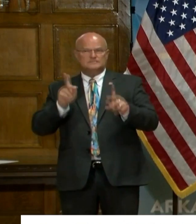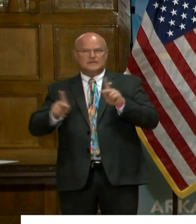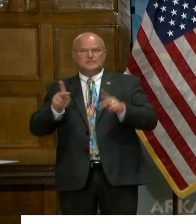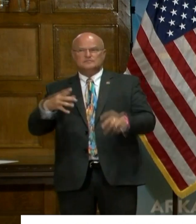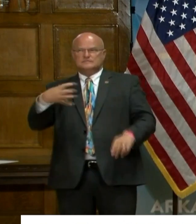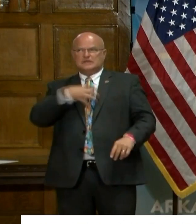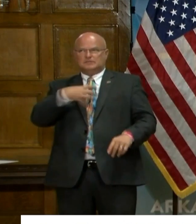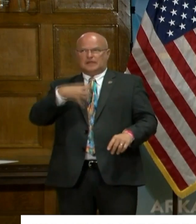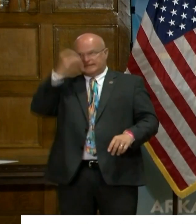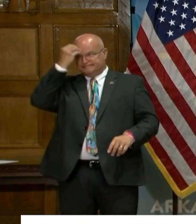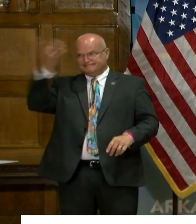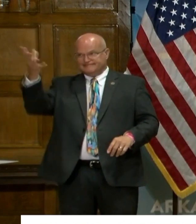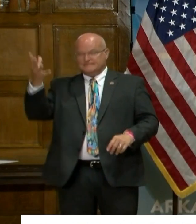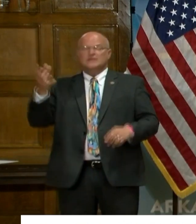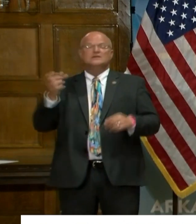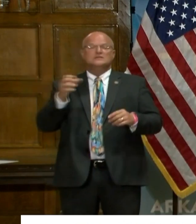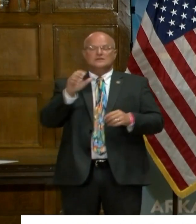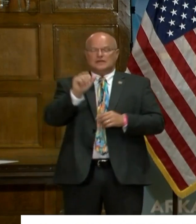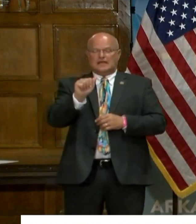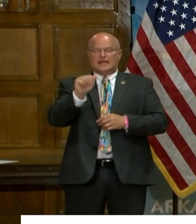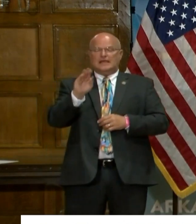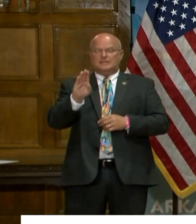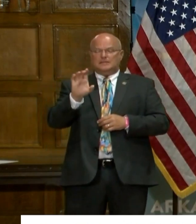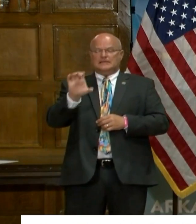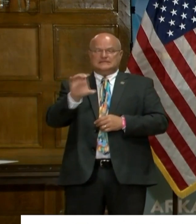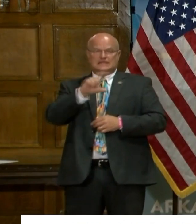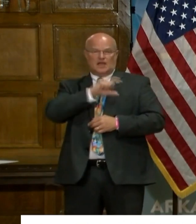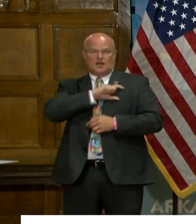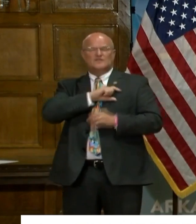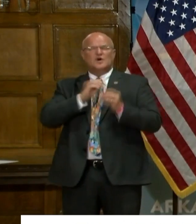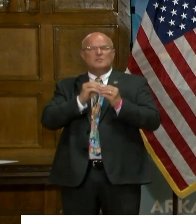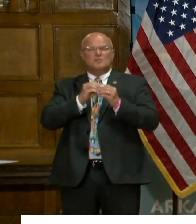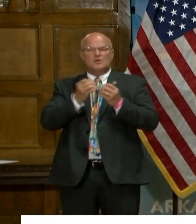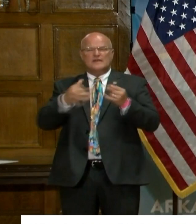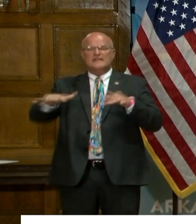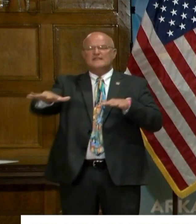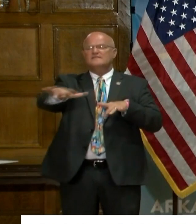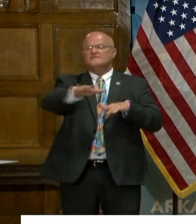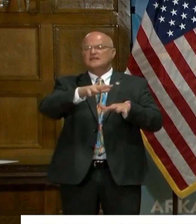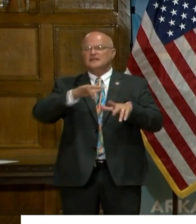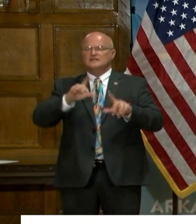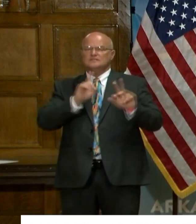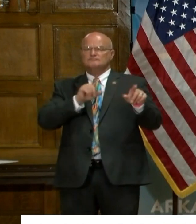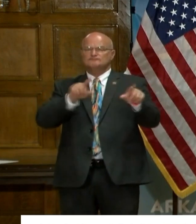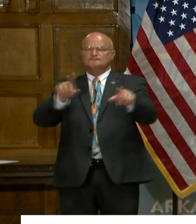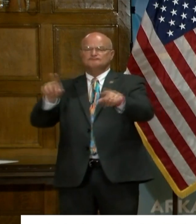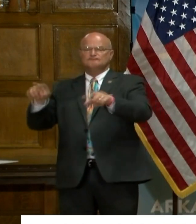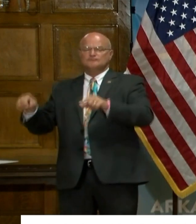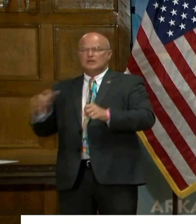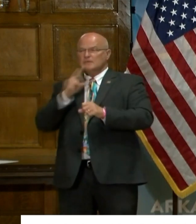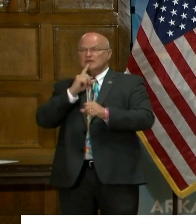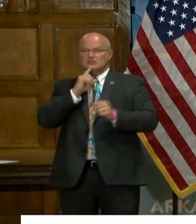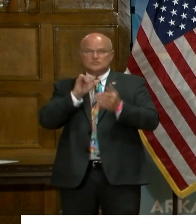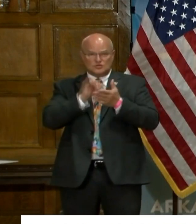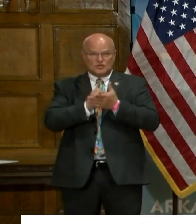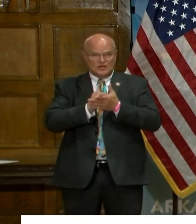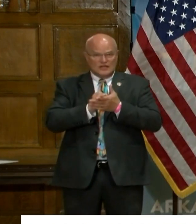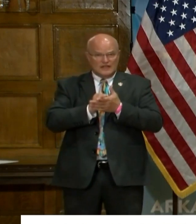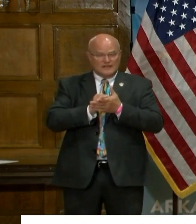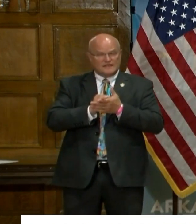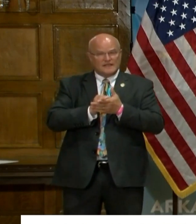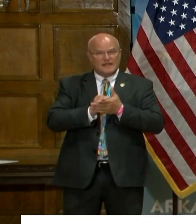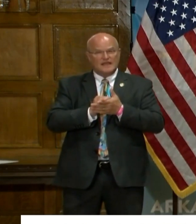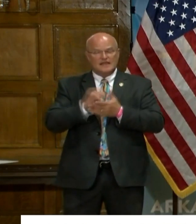complaints, and so the ABC officers are more in the field. They're going through there and making sure that